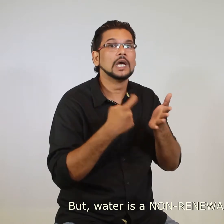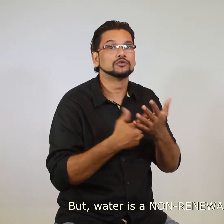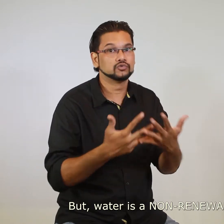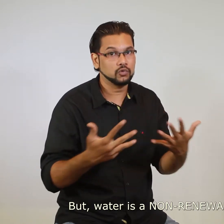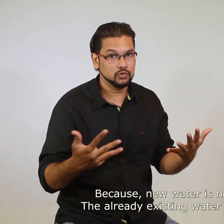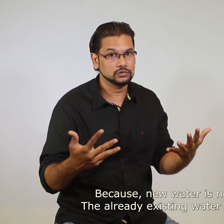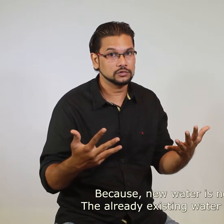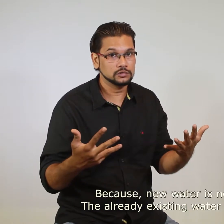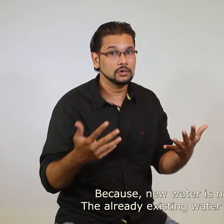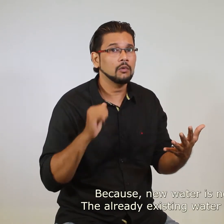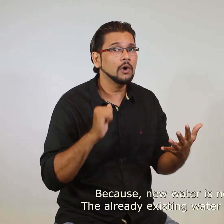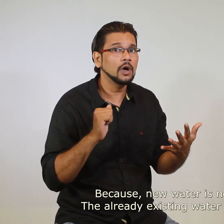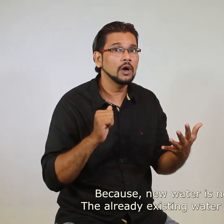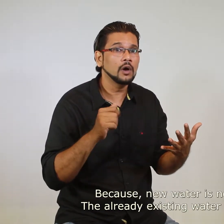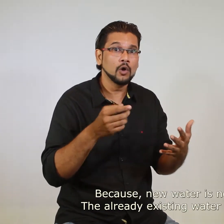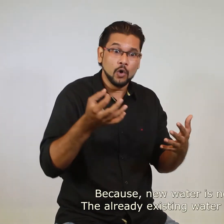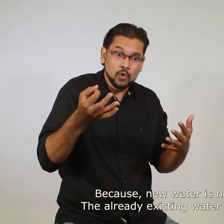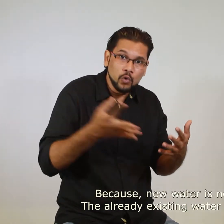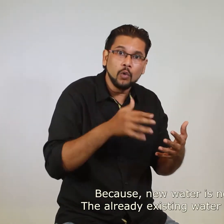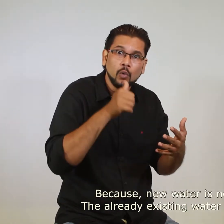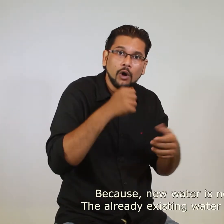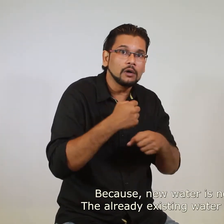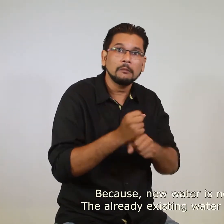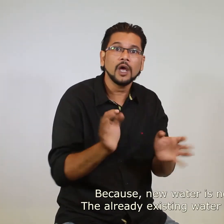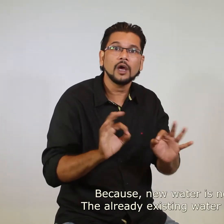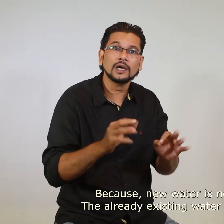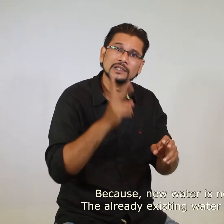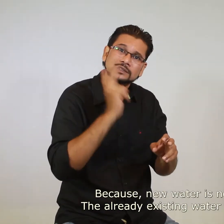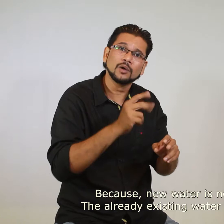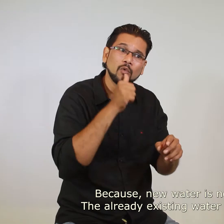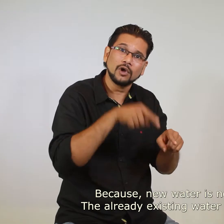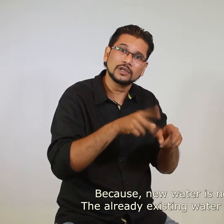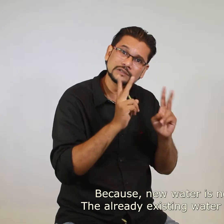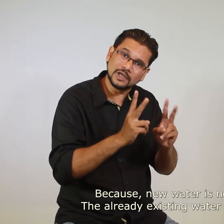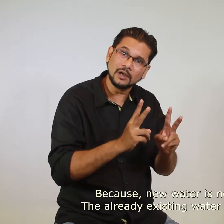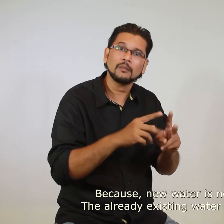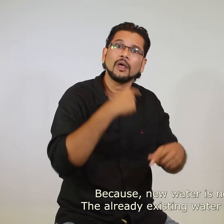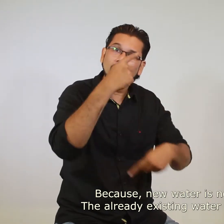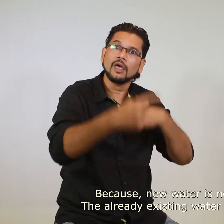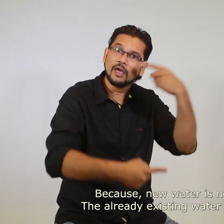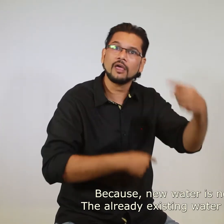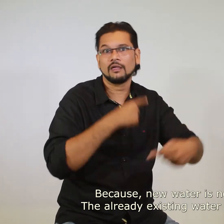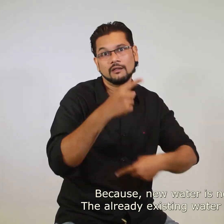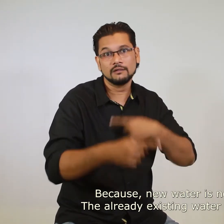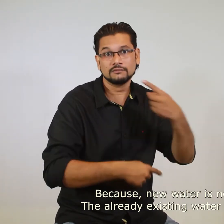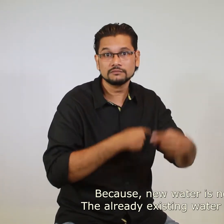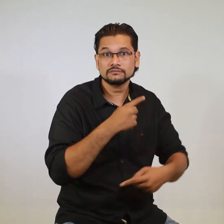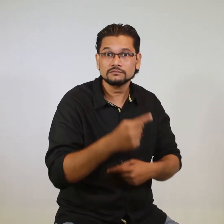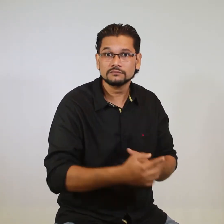Because new water cannot be created. The already existing water is recycled.